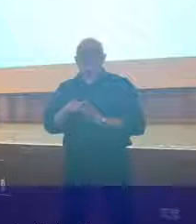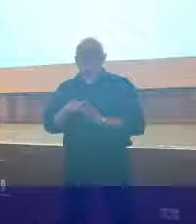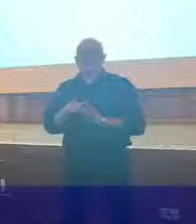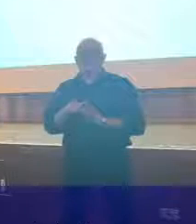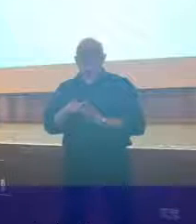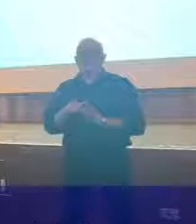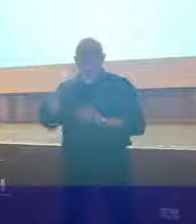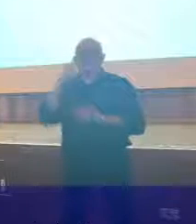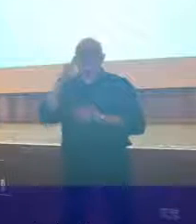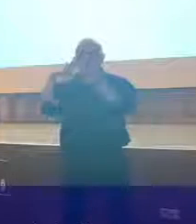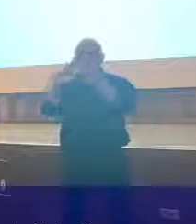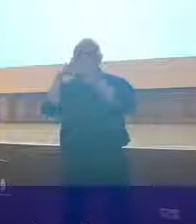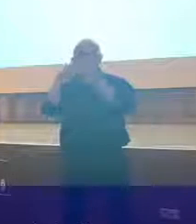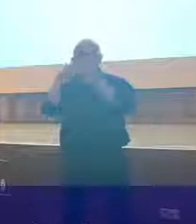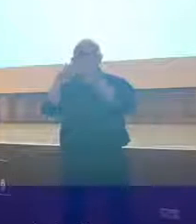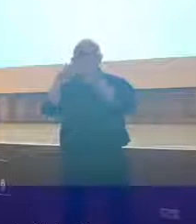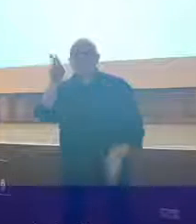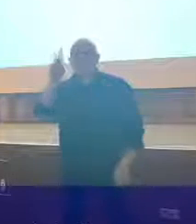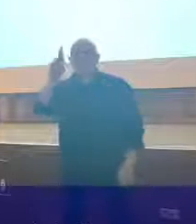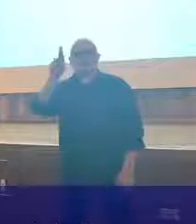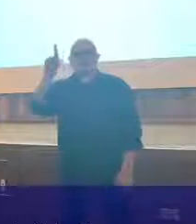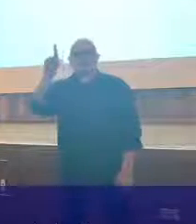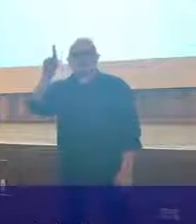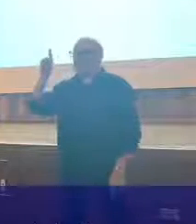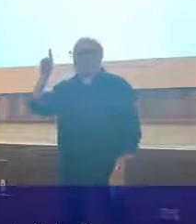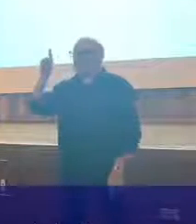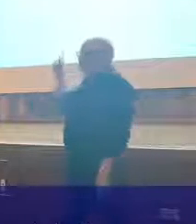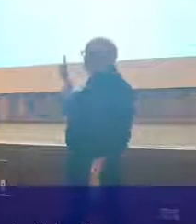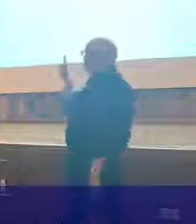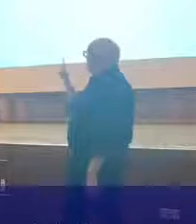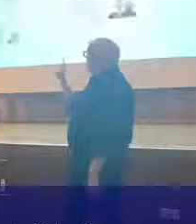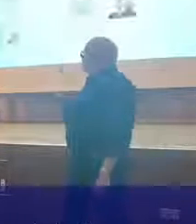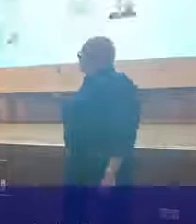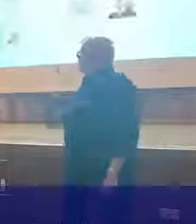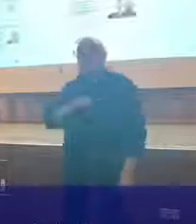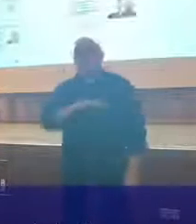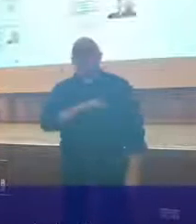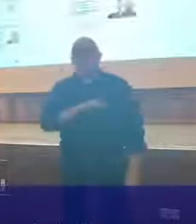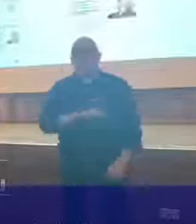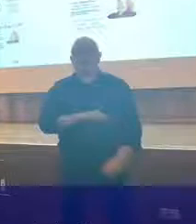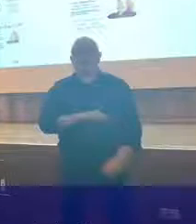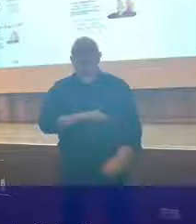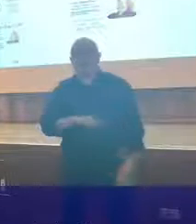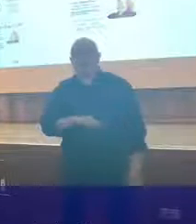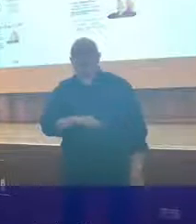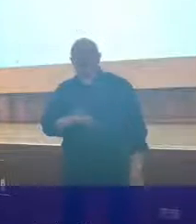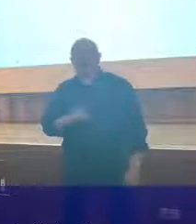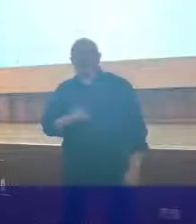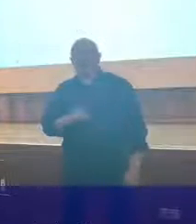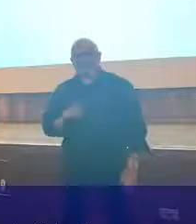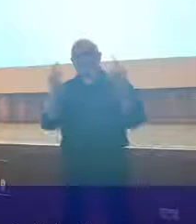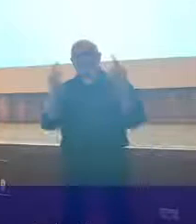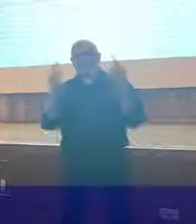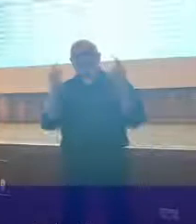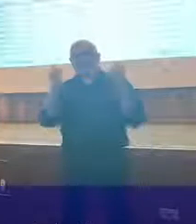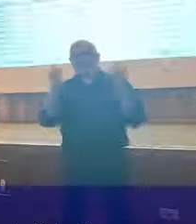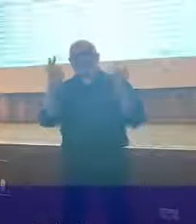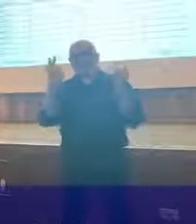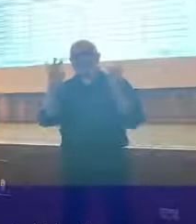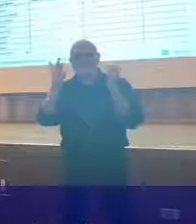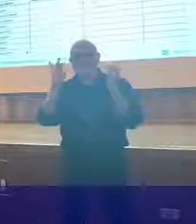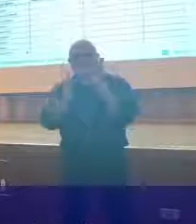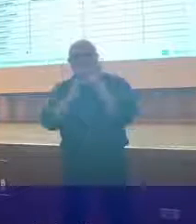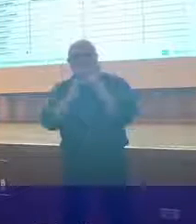if you can get connected, if not, just we'll get it connected in a second. You will see a tab in the spreadsheet that